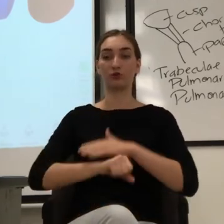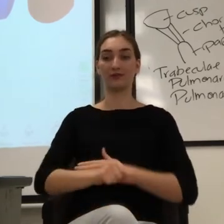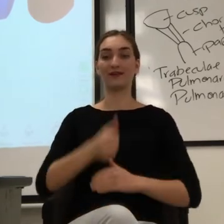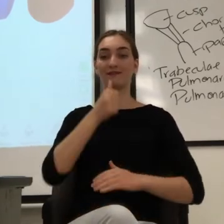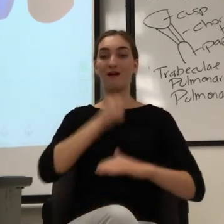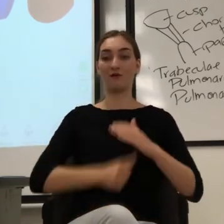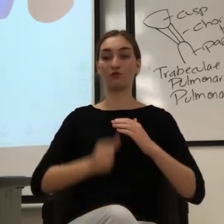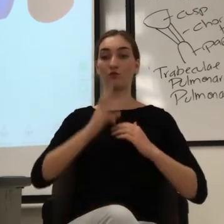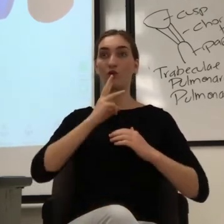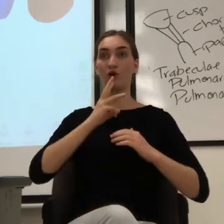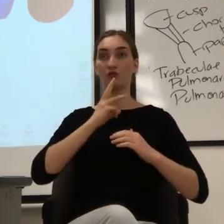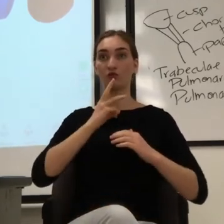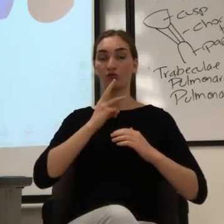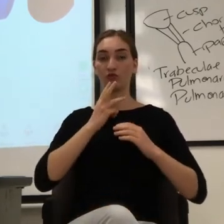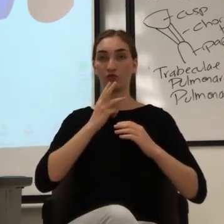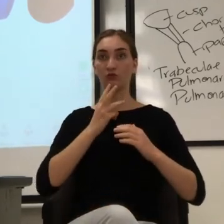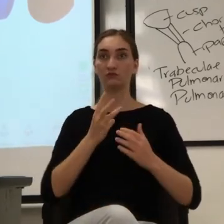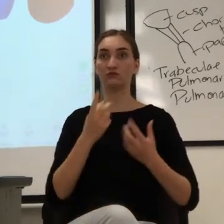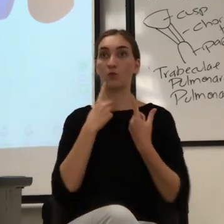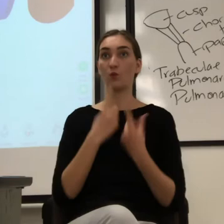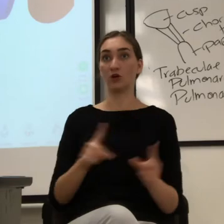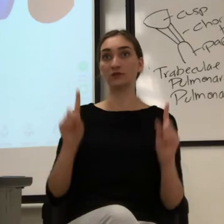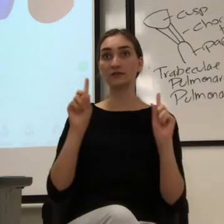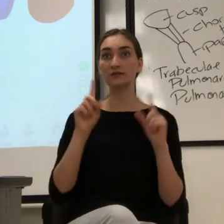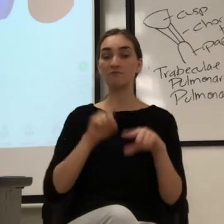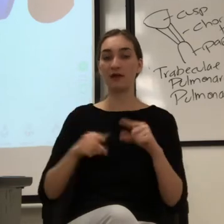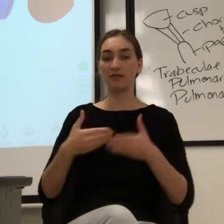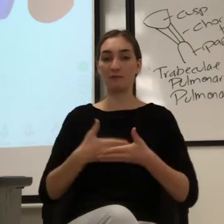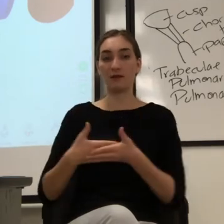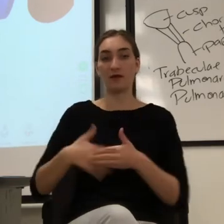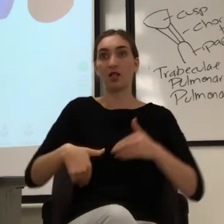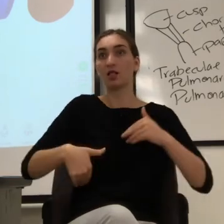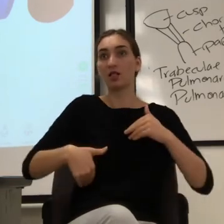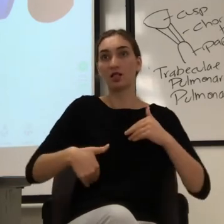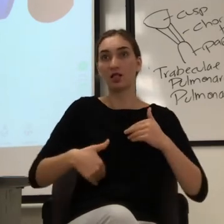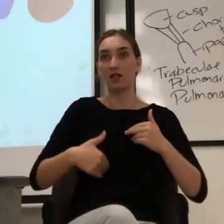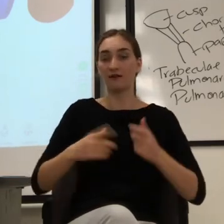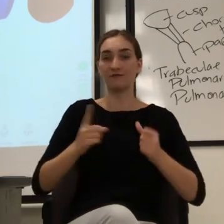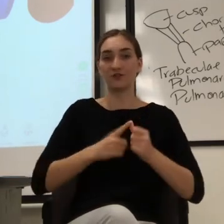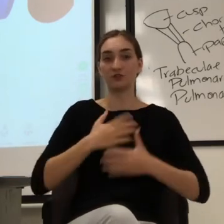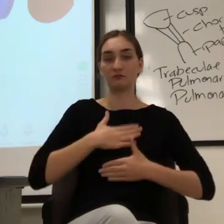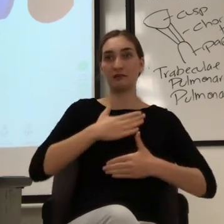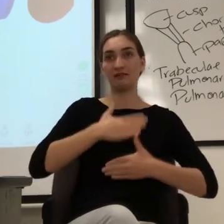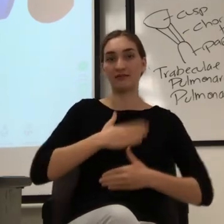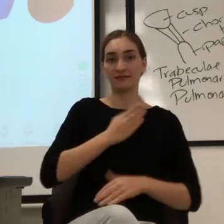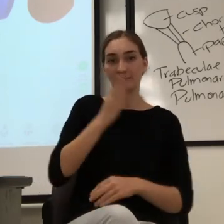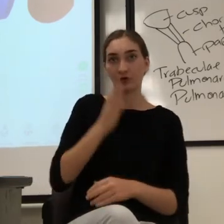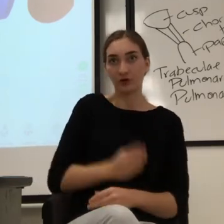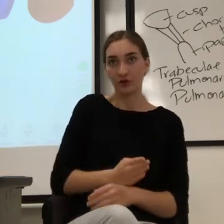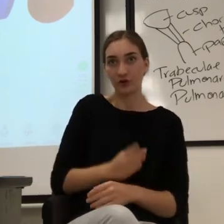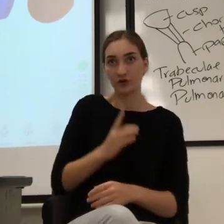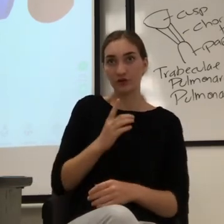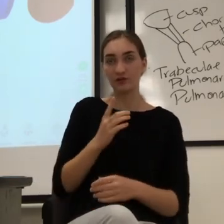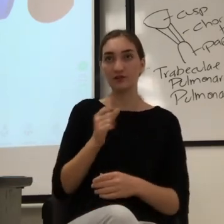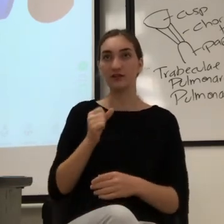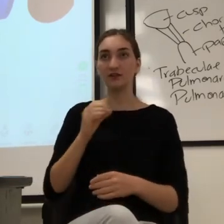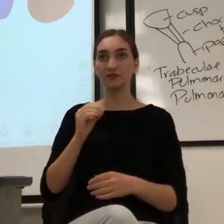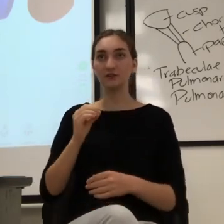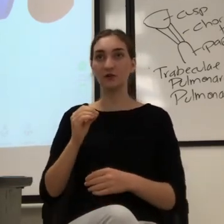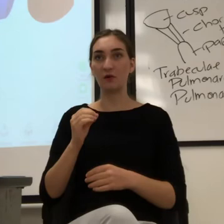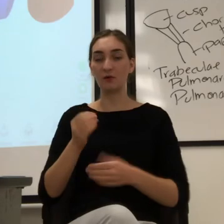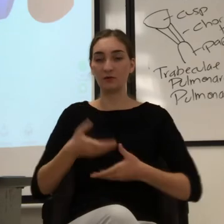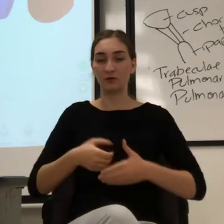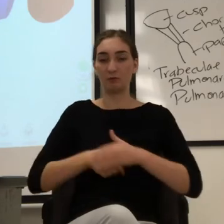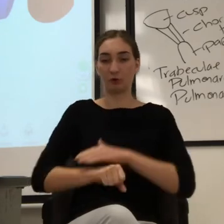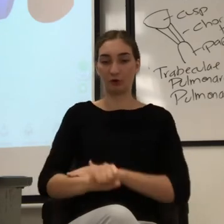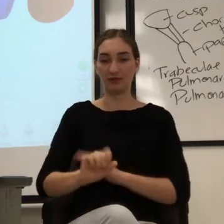ever. You birth it underwater, then it comes up for air, then it takes the first breath. Okay, and once the lungs